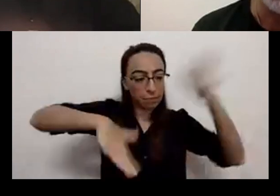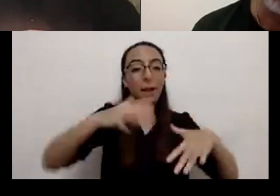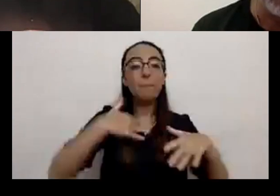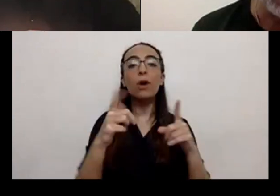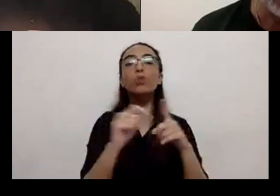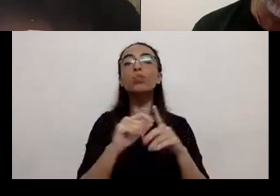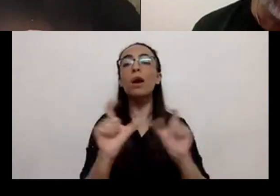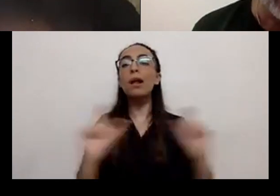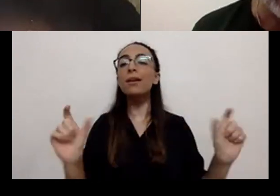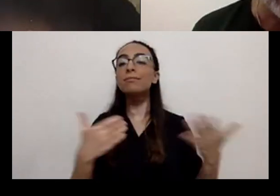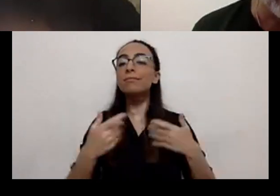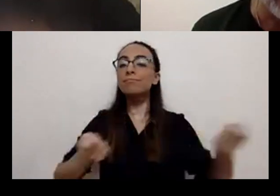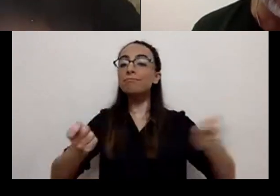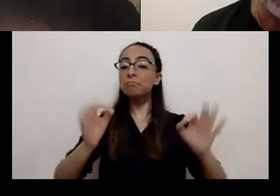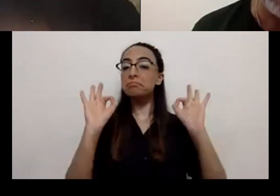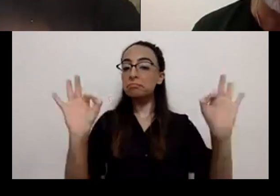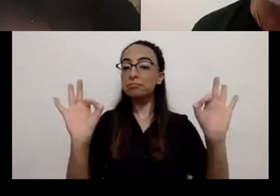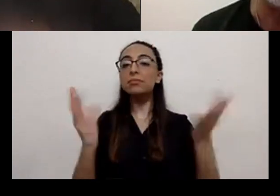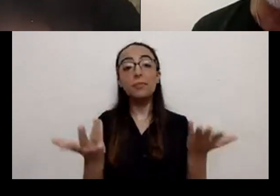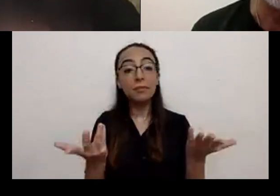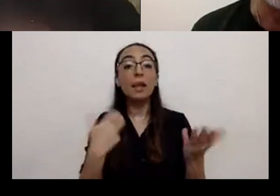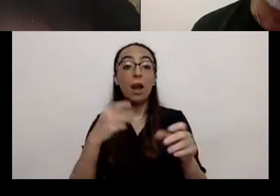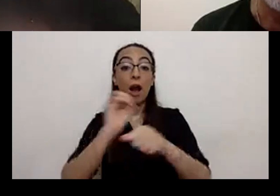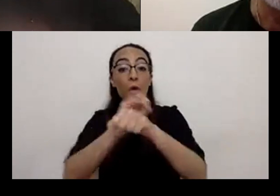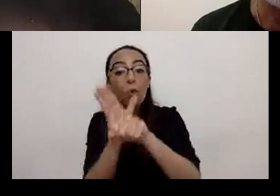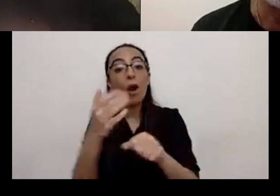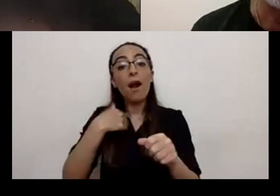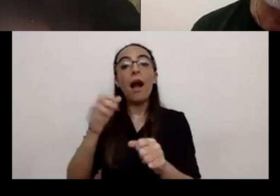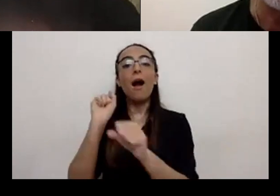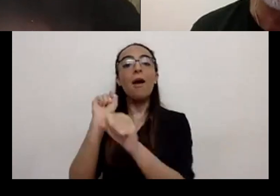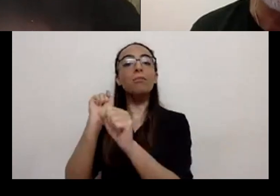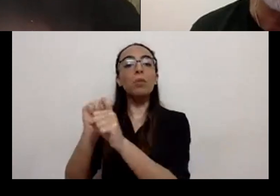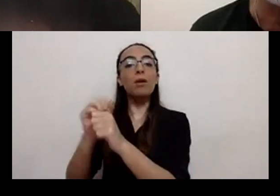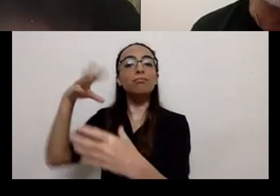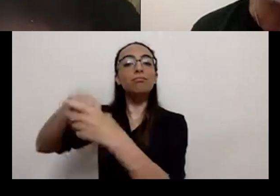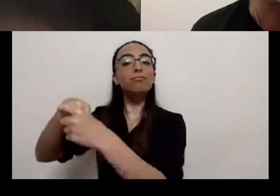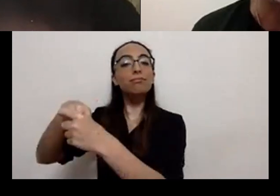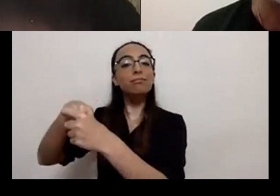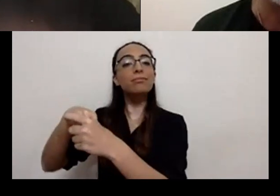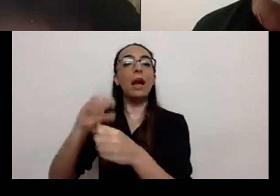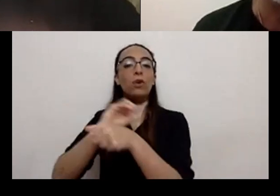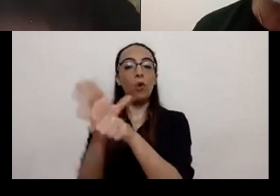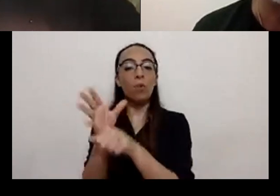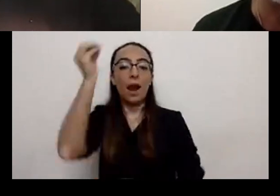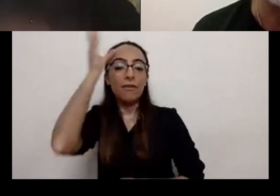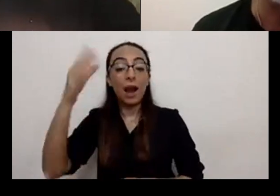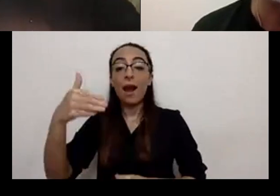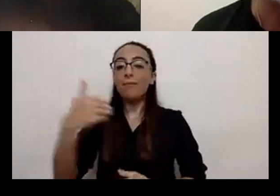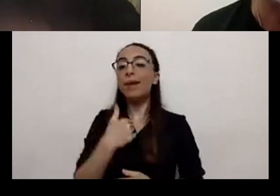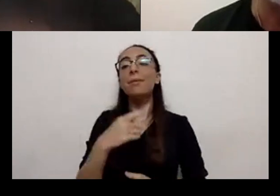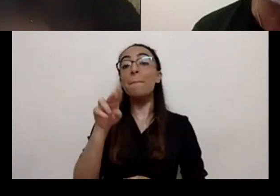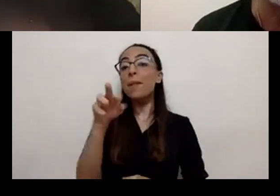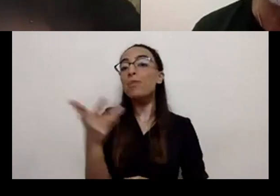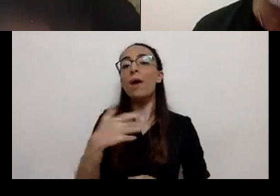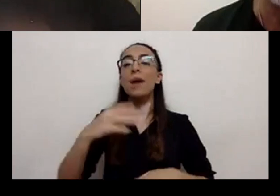have been able to do something in the area. And this is the preparedness. This is